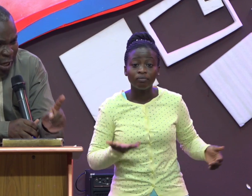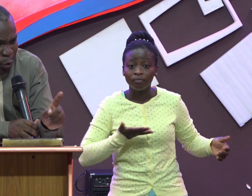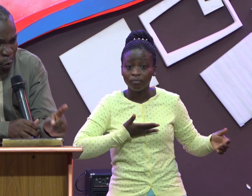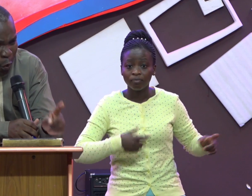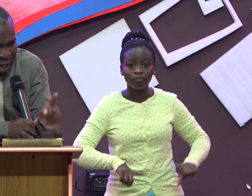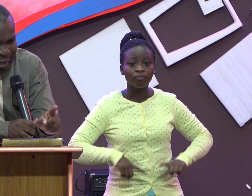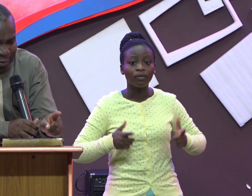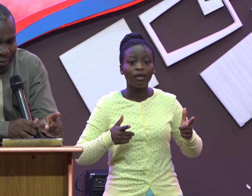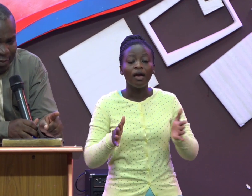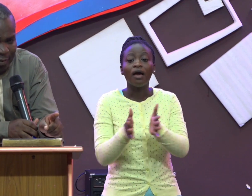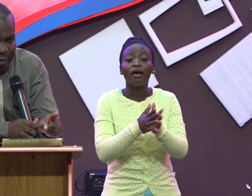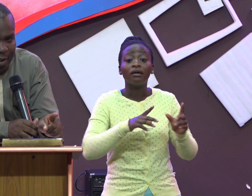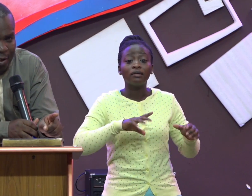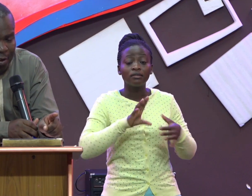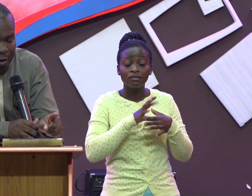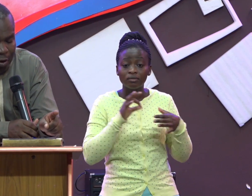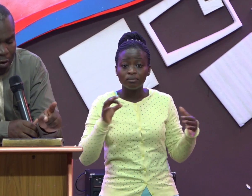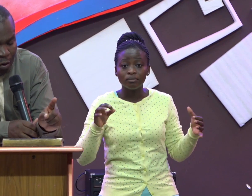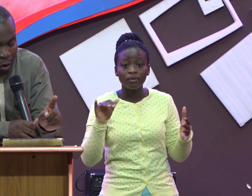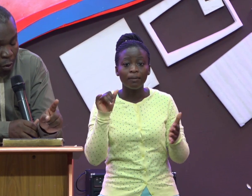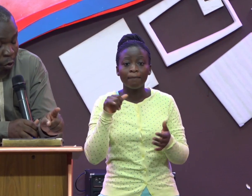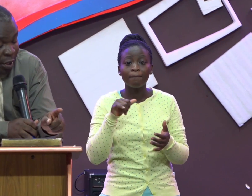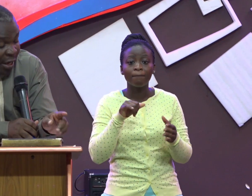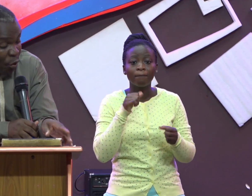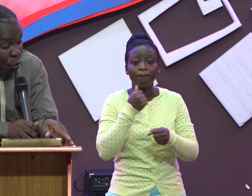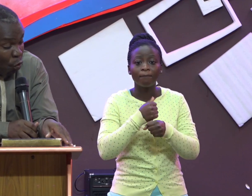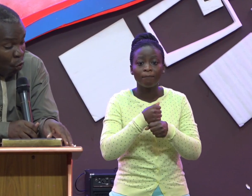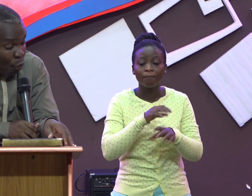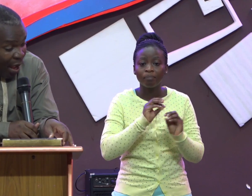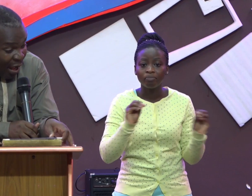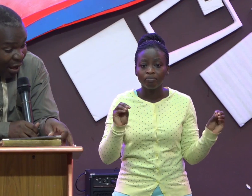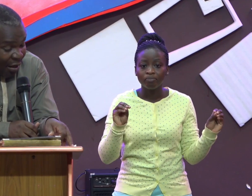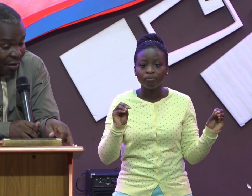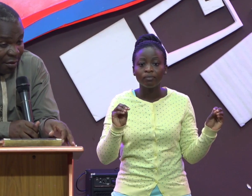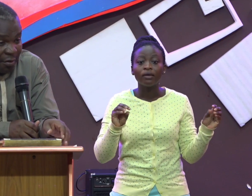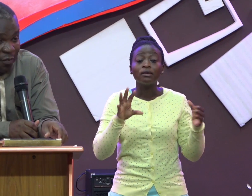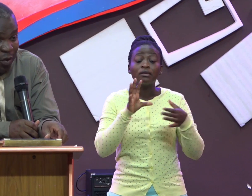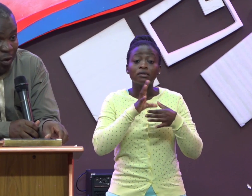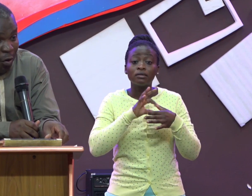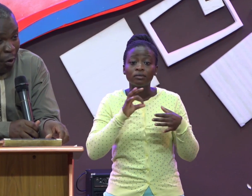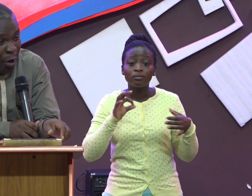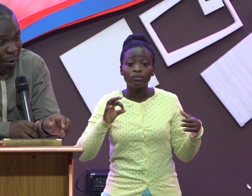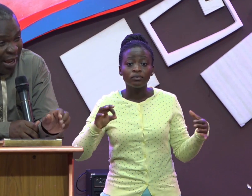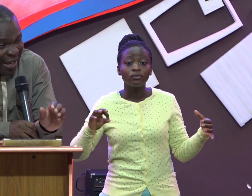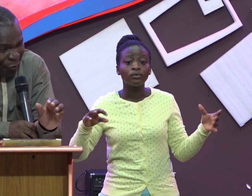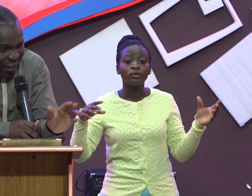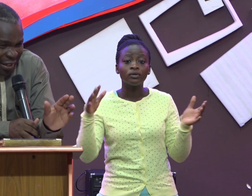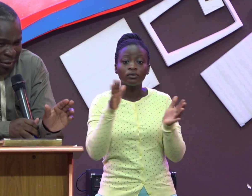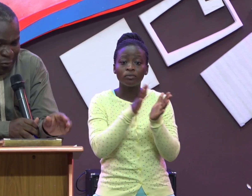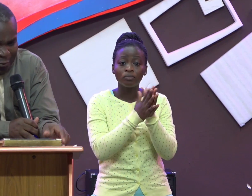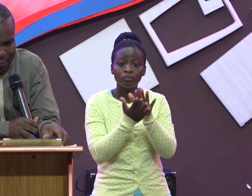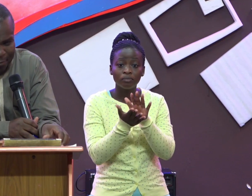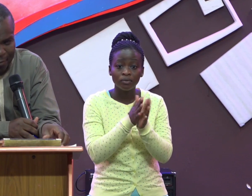And the spirit that is always there not doing anything, it becomes